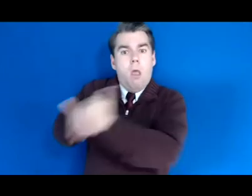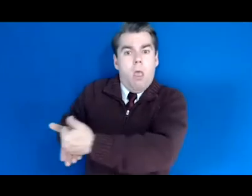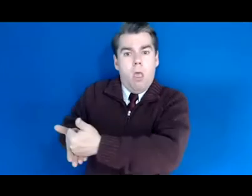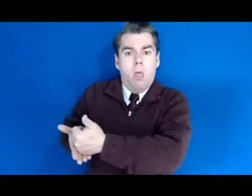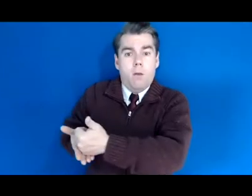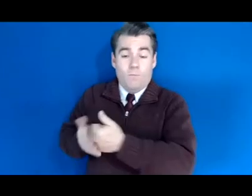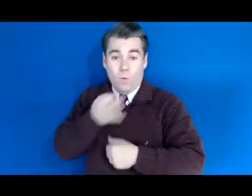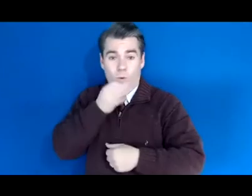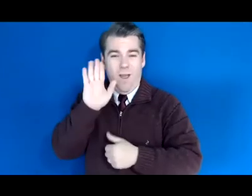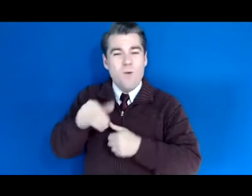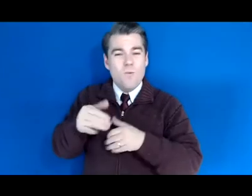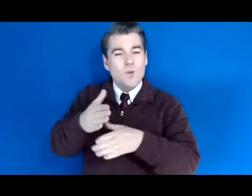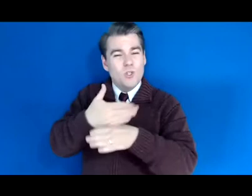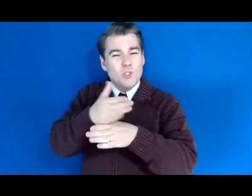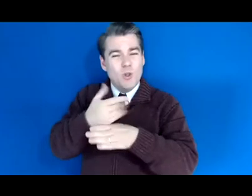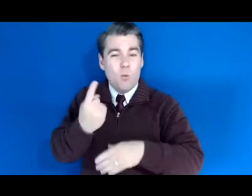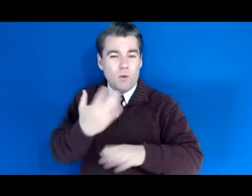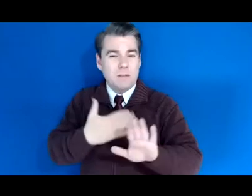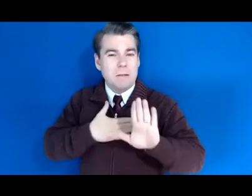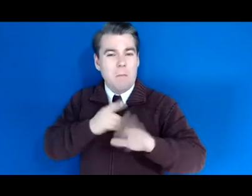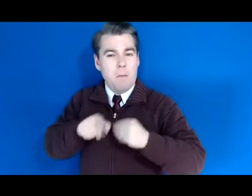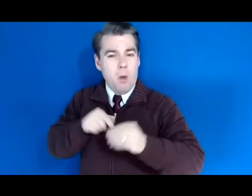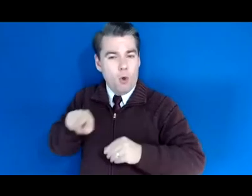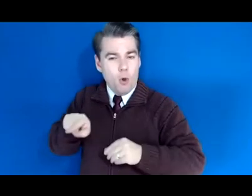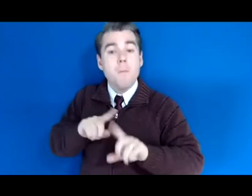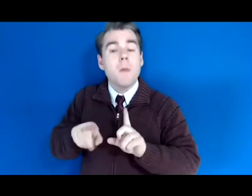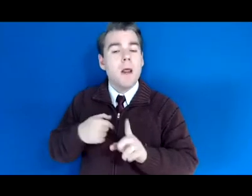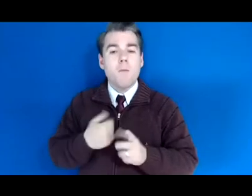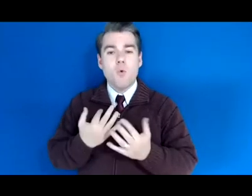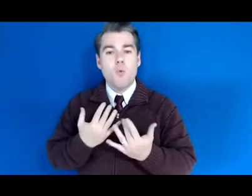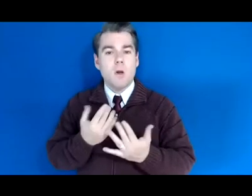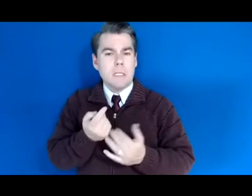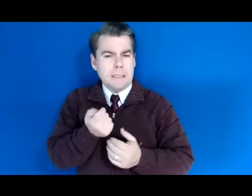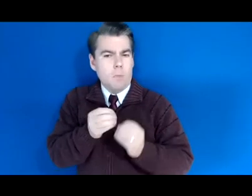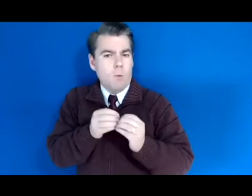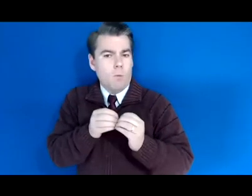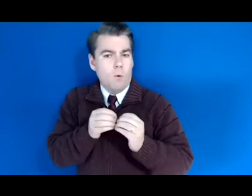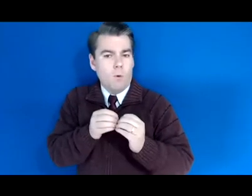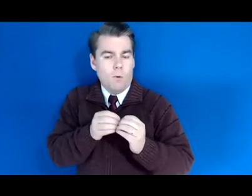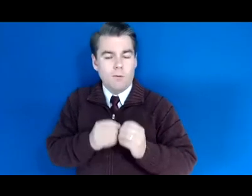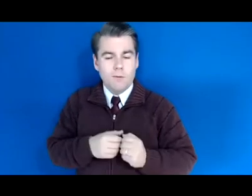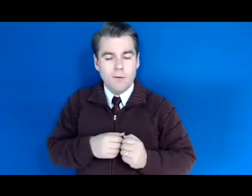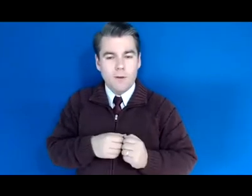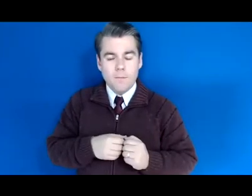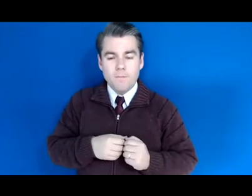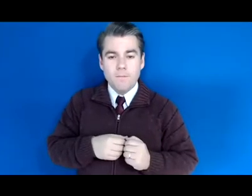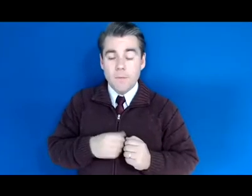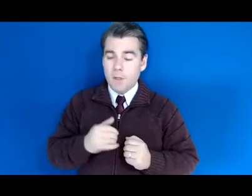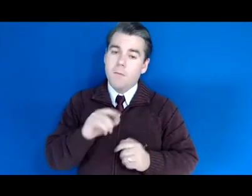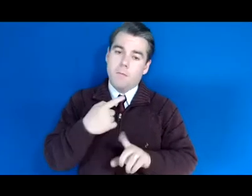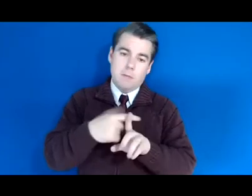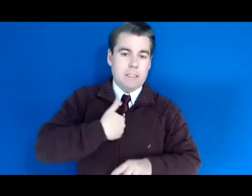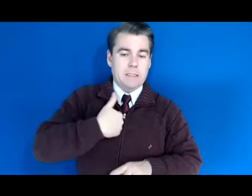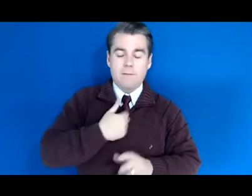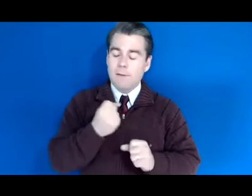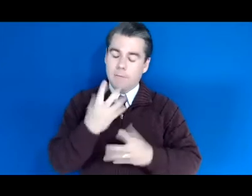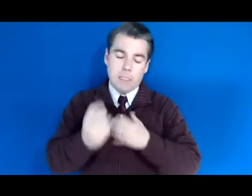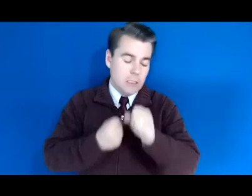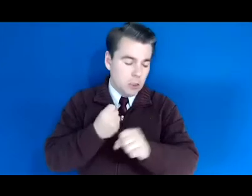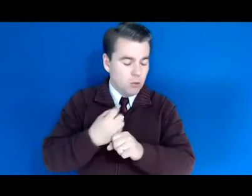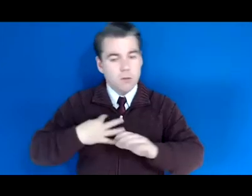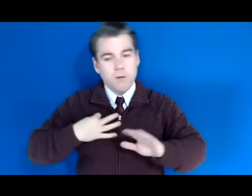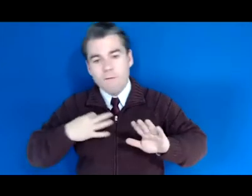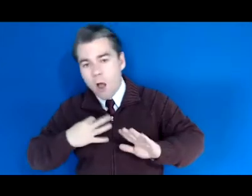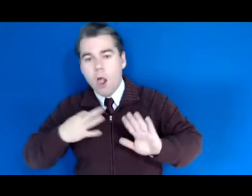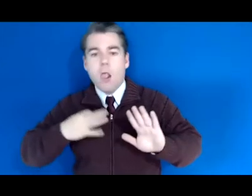her, but am waiting just a little longer. Also, I've spent years and many volunteer hours